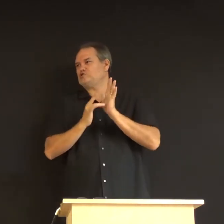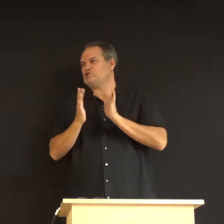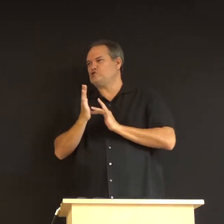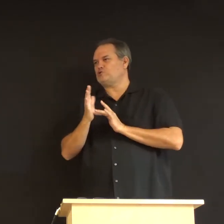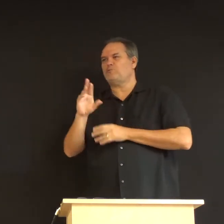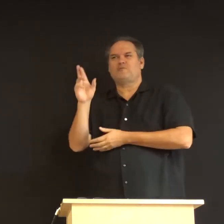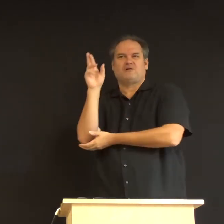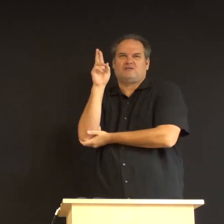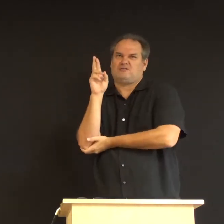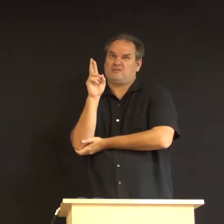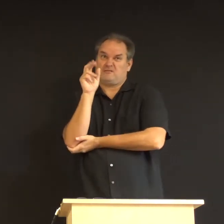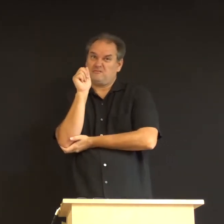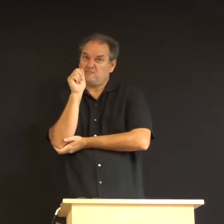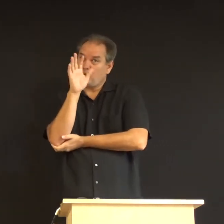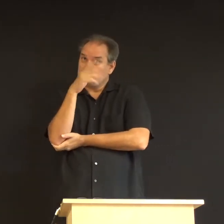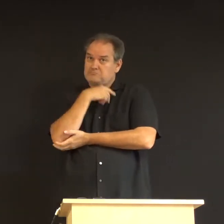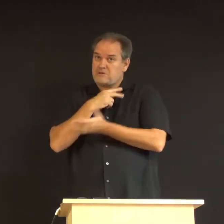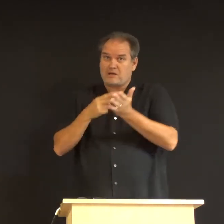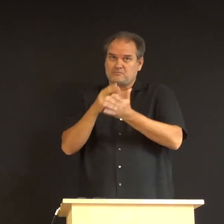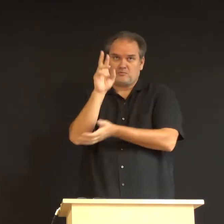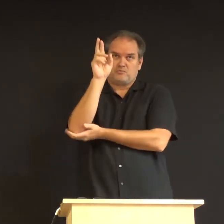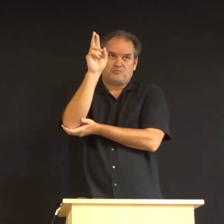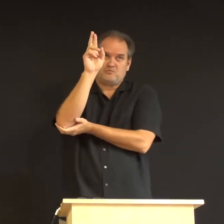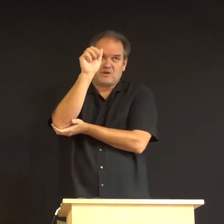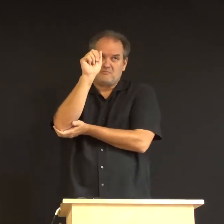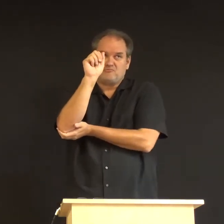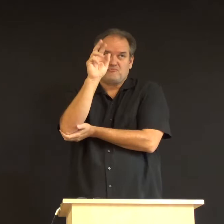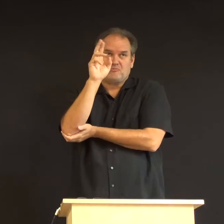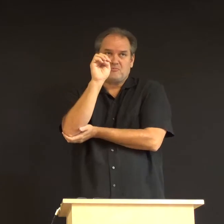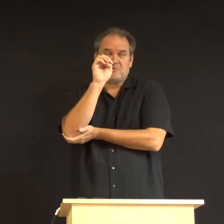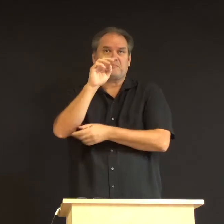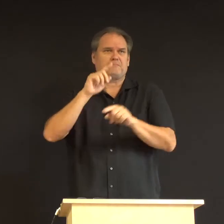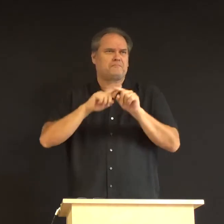People are saying, oh yeah, I hate Jesus. It's pretty rare. I'm being honest.